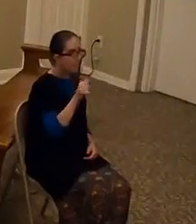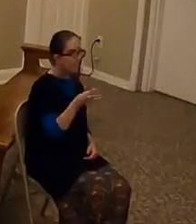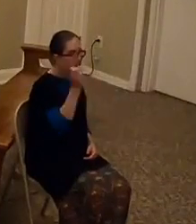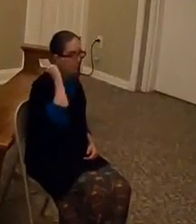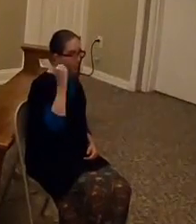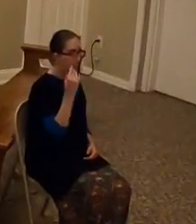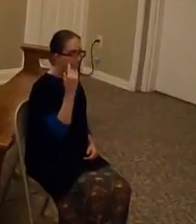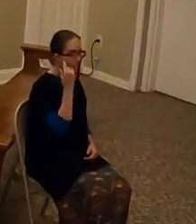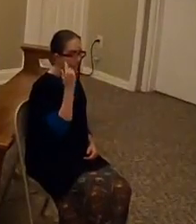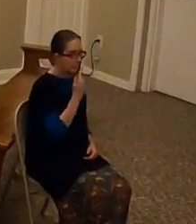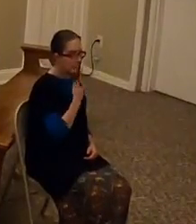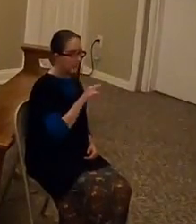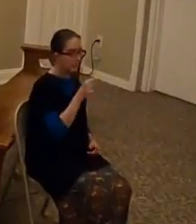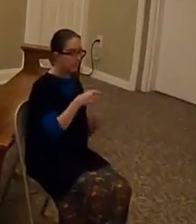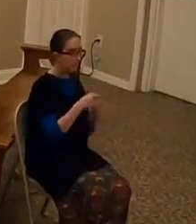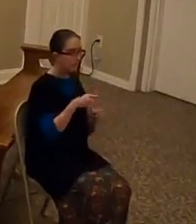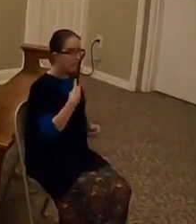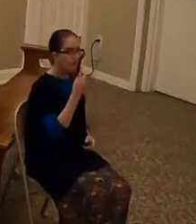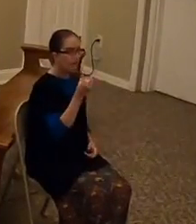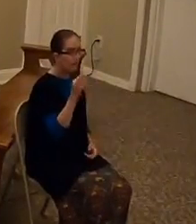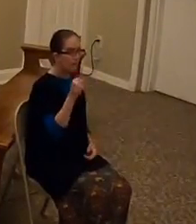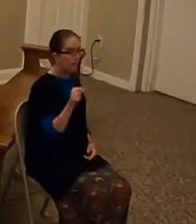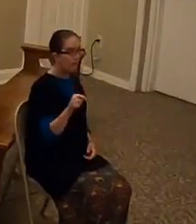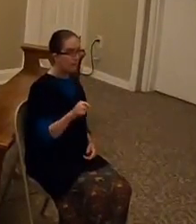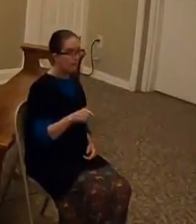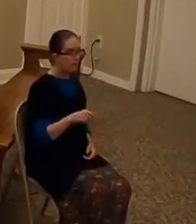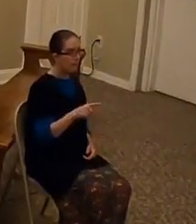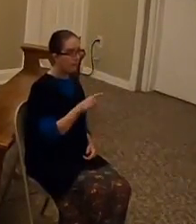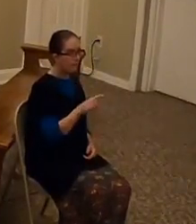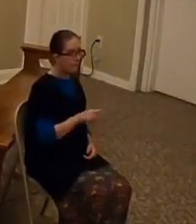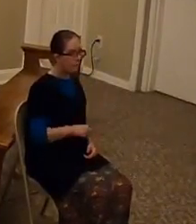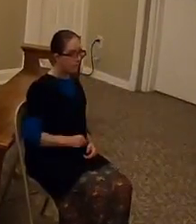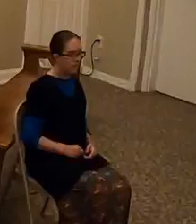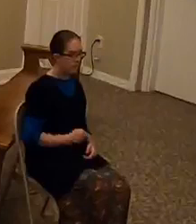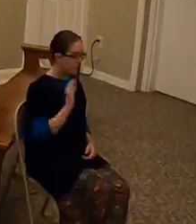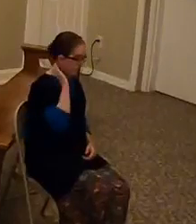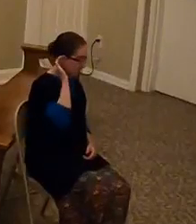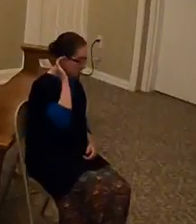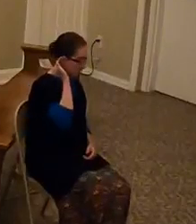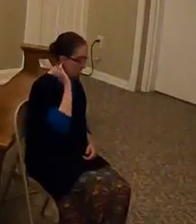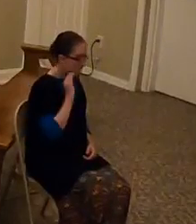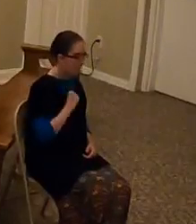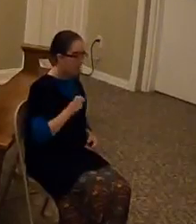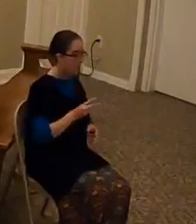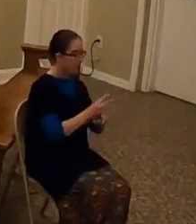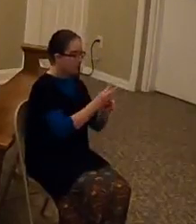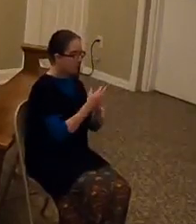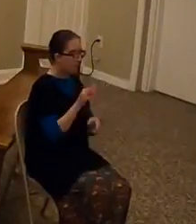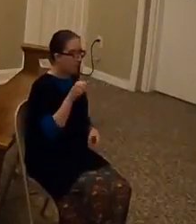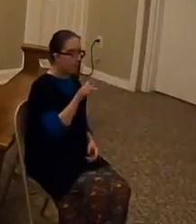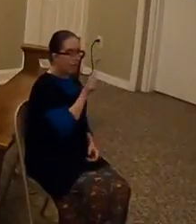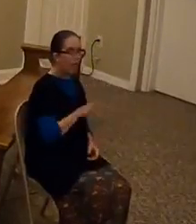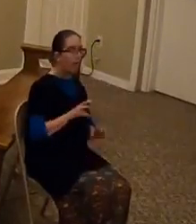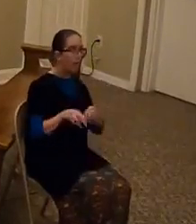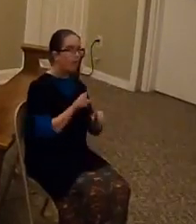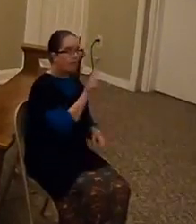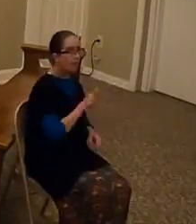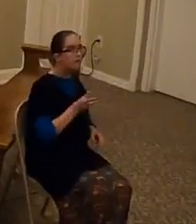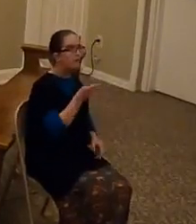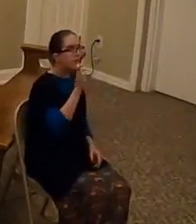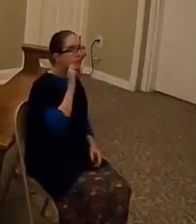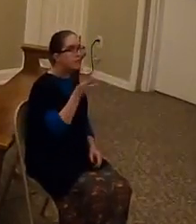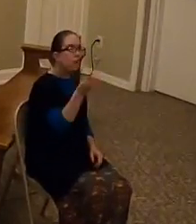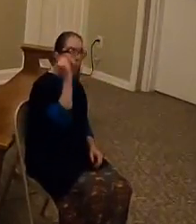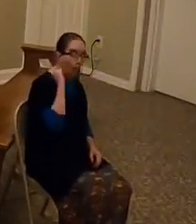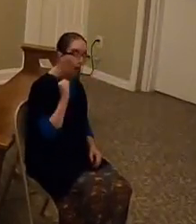was tuned into the voice of the Lord. Martha was just doing all the surface stuff. You know, I'm taking care of the Lord. I'm doing the Lord's work. She was.